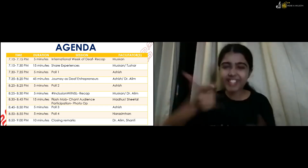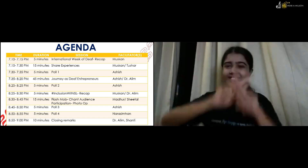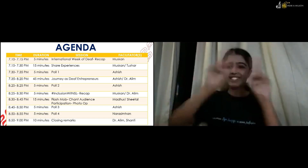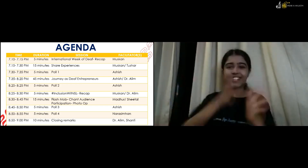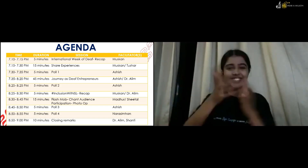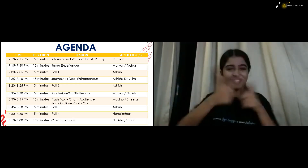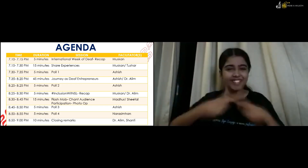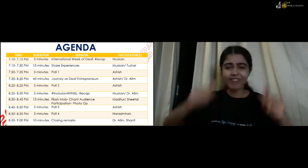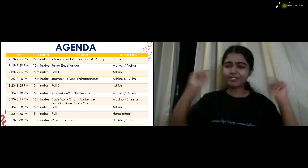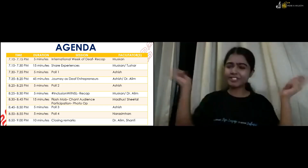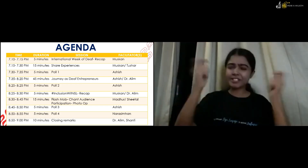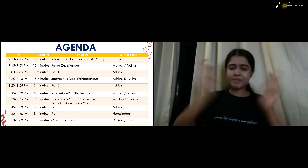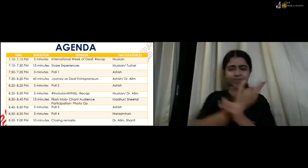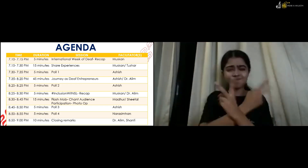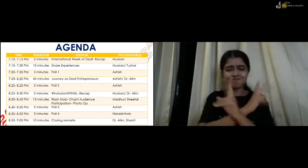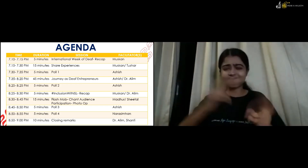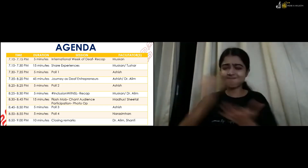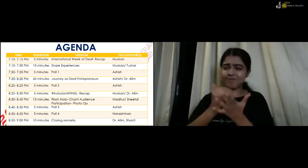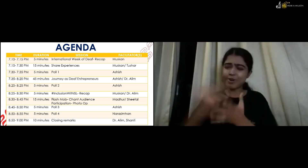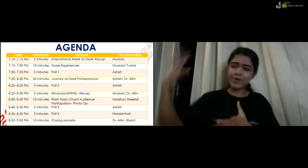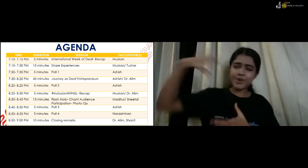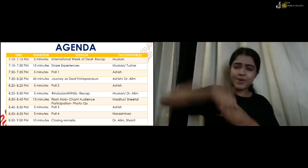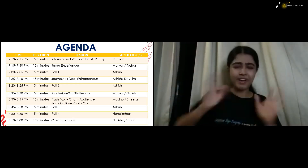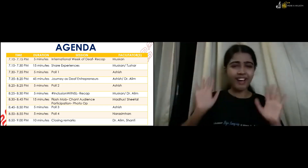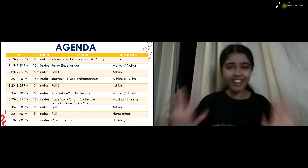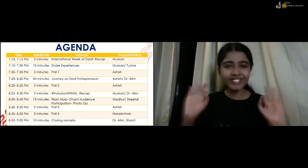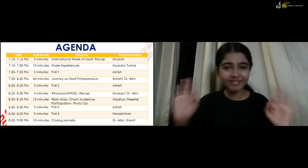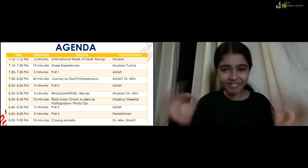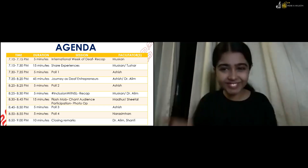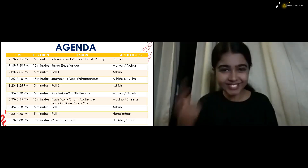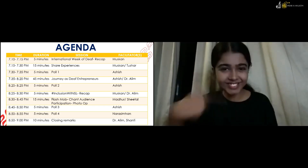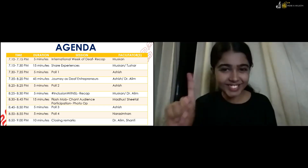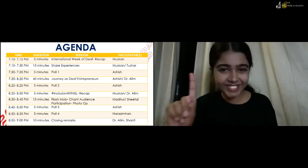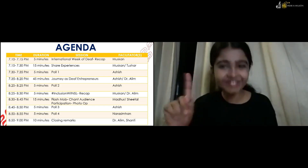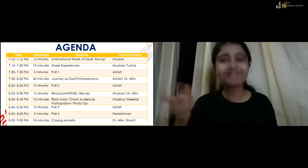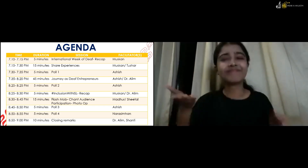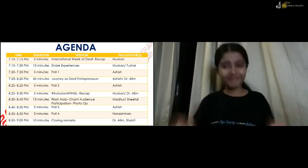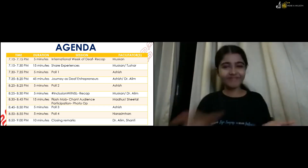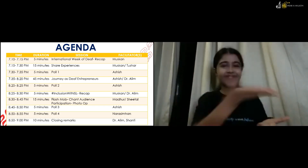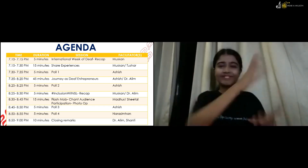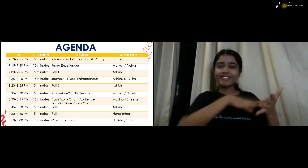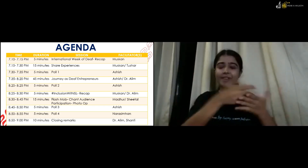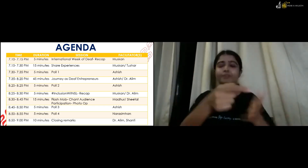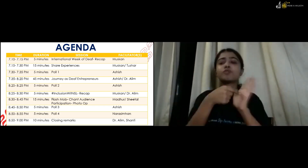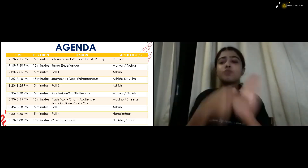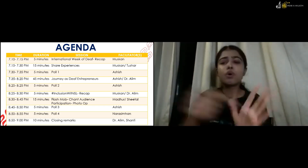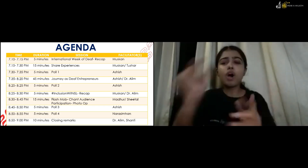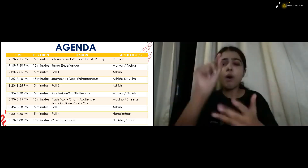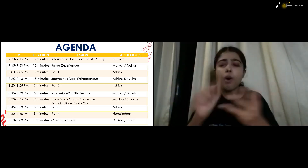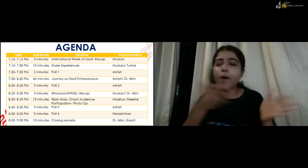So today, as you know that September month is a Deaf Awareness Month, and we have